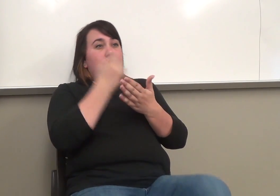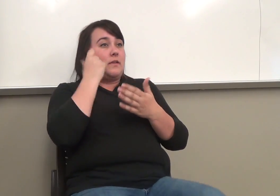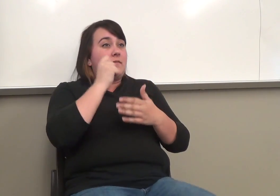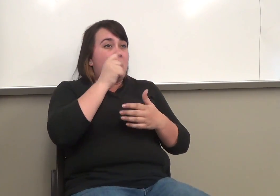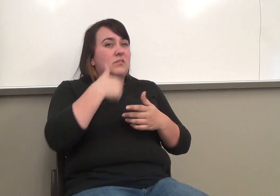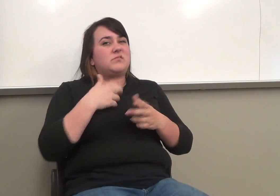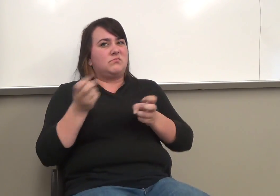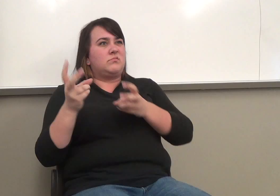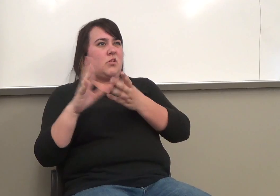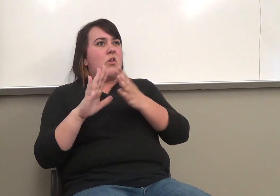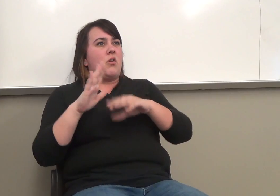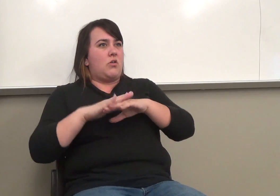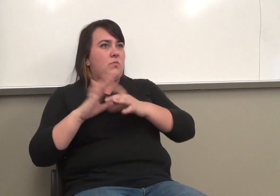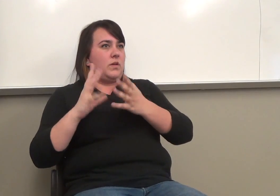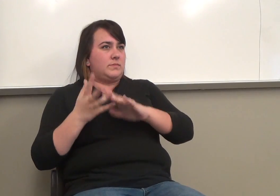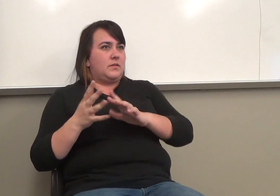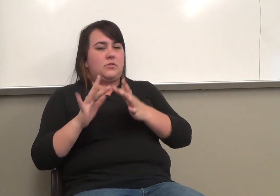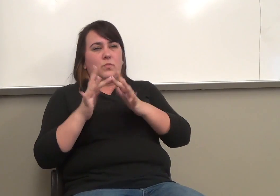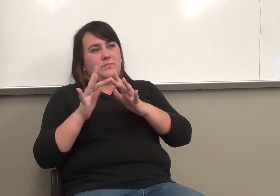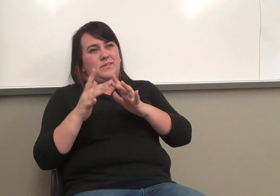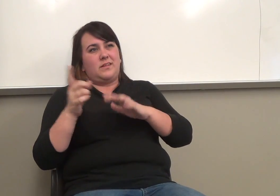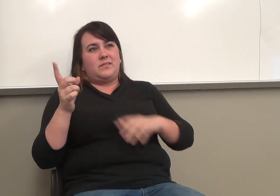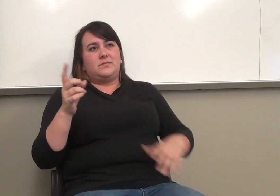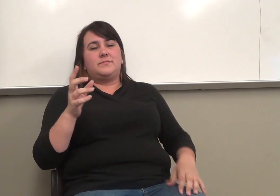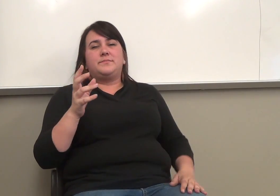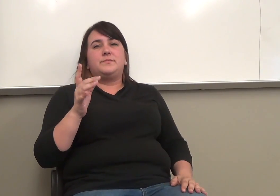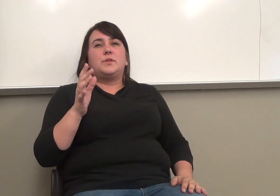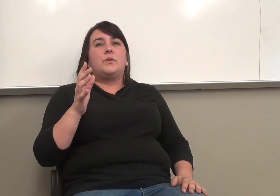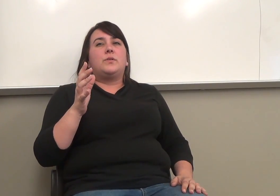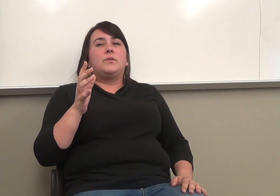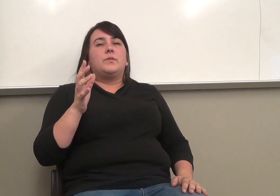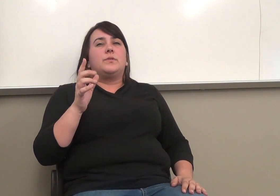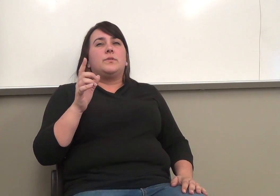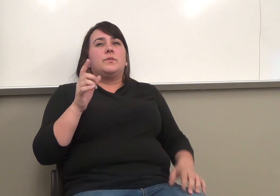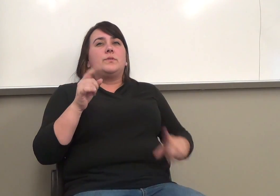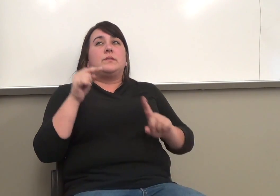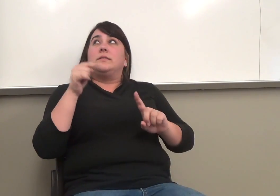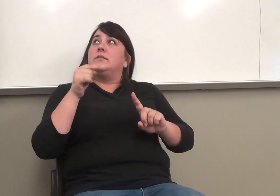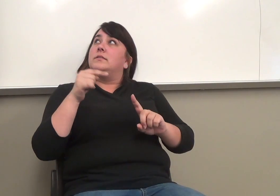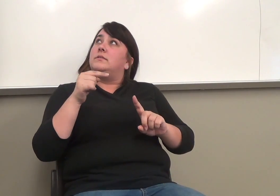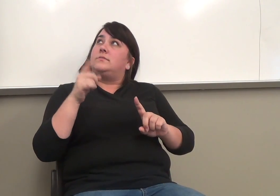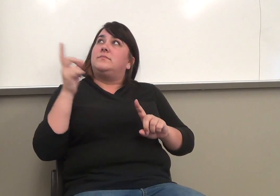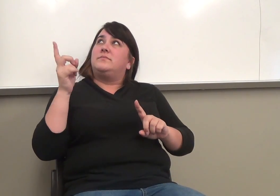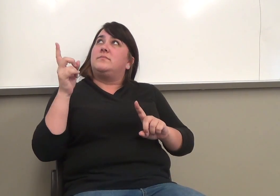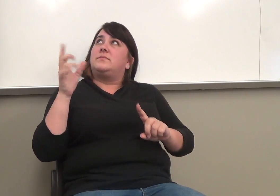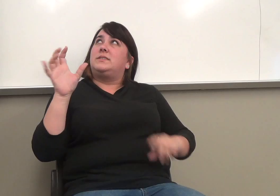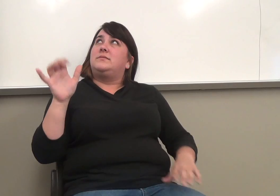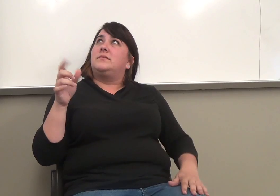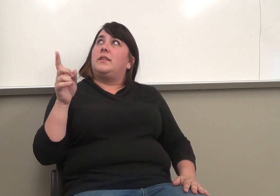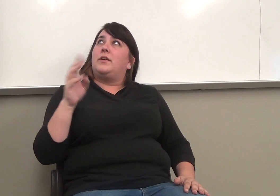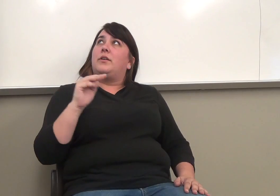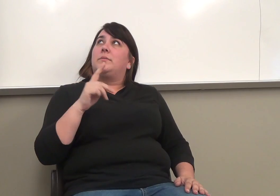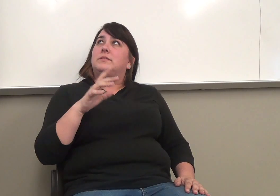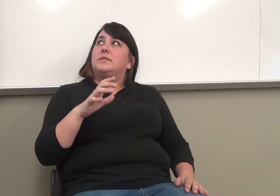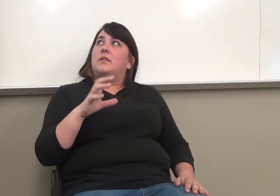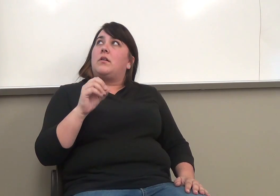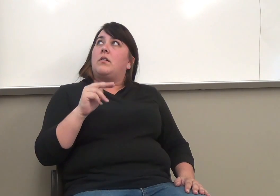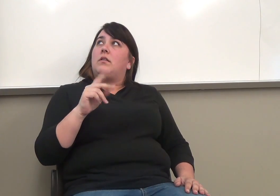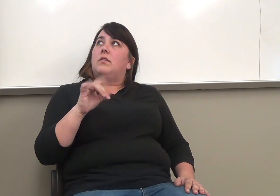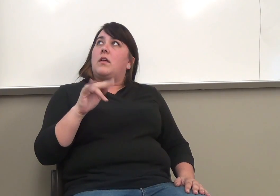on this thing. And what I want to say is that is this